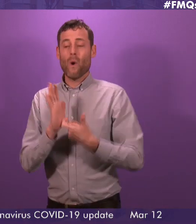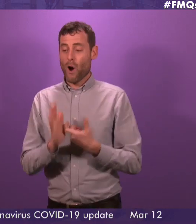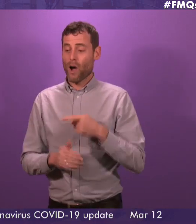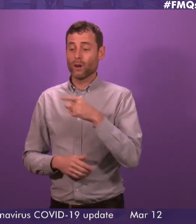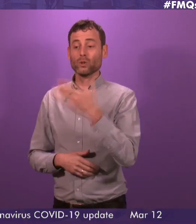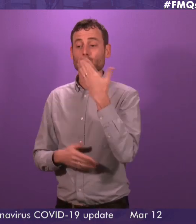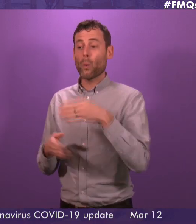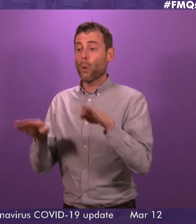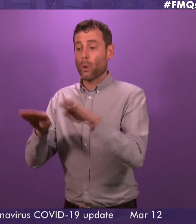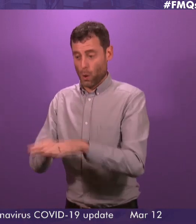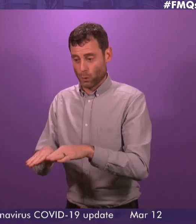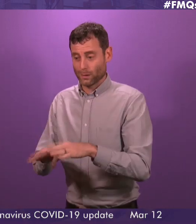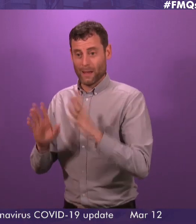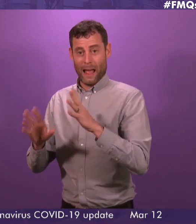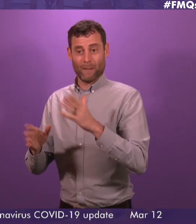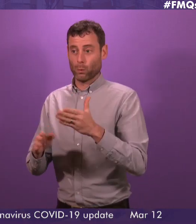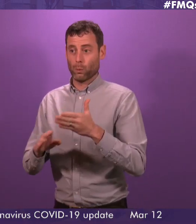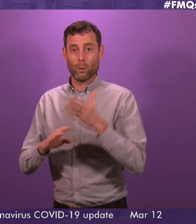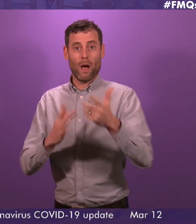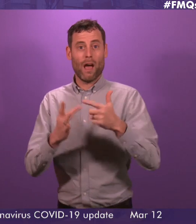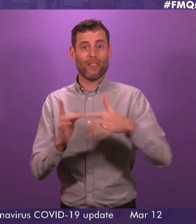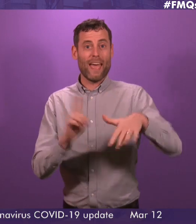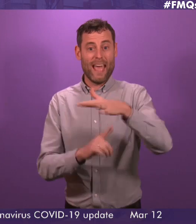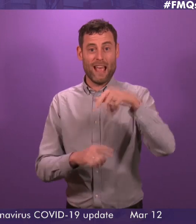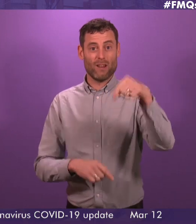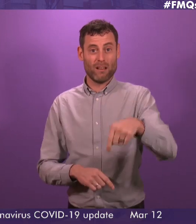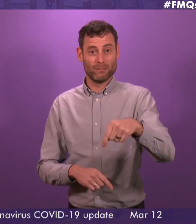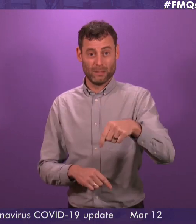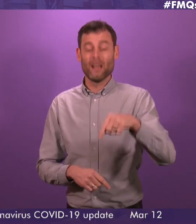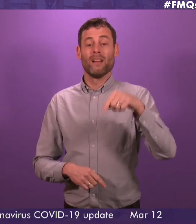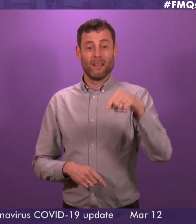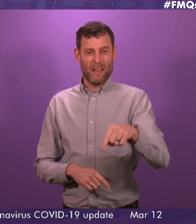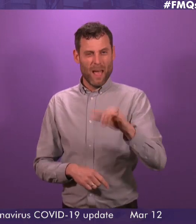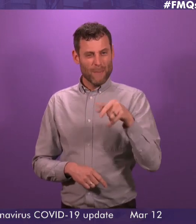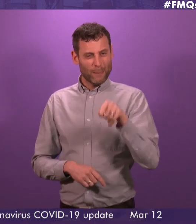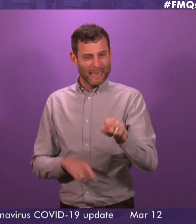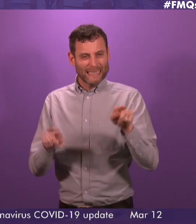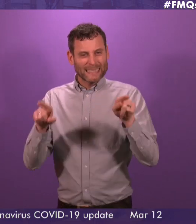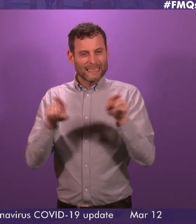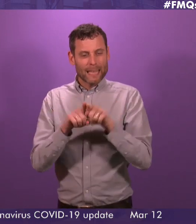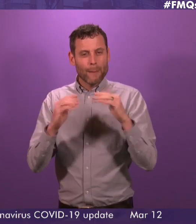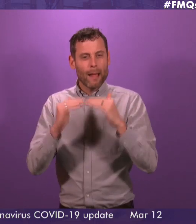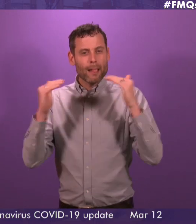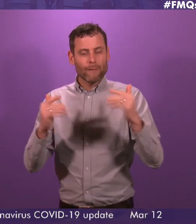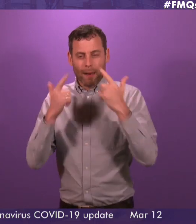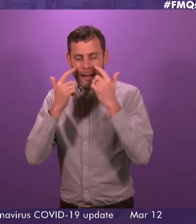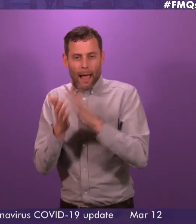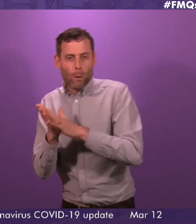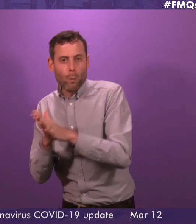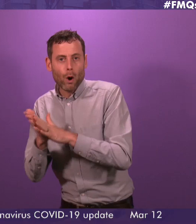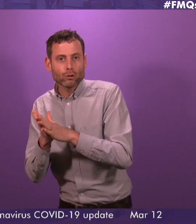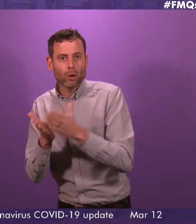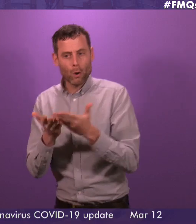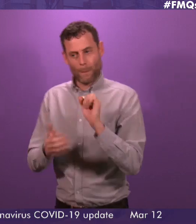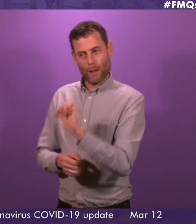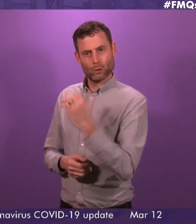which may, without any disrespect, not carry the same level of persistent hand hygiene and other